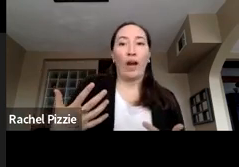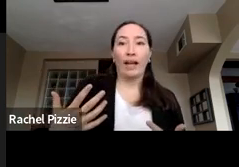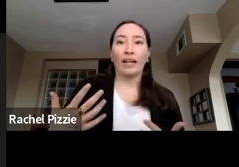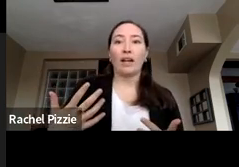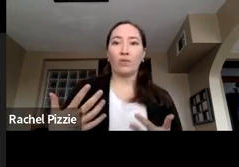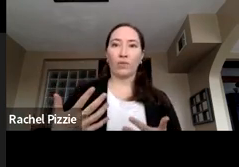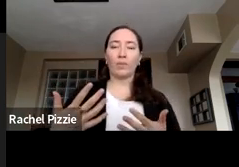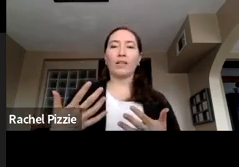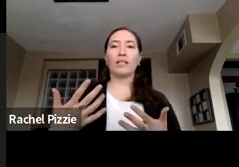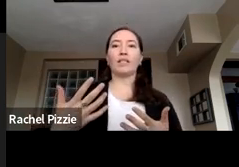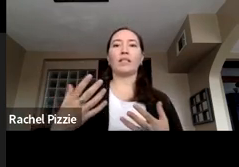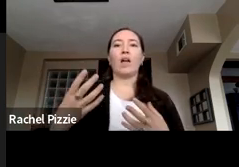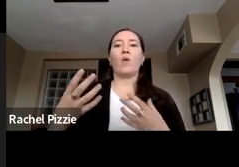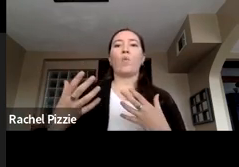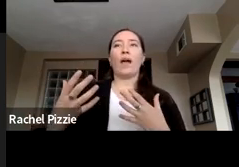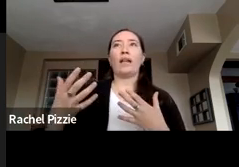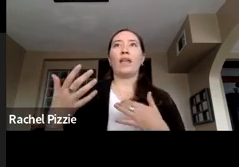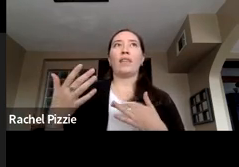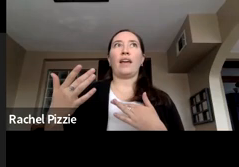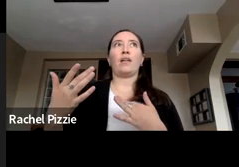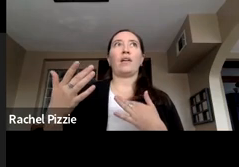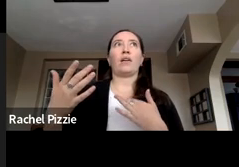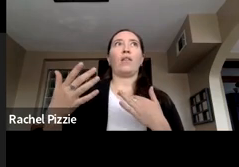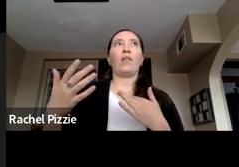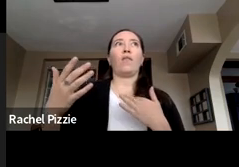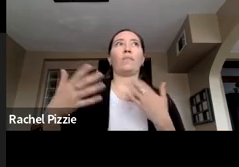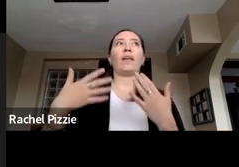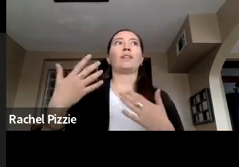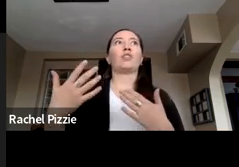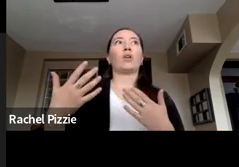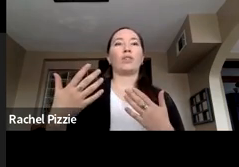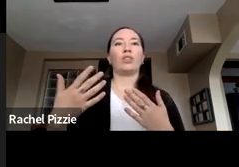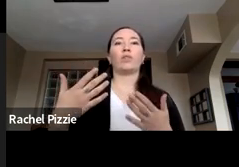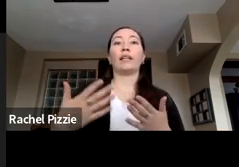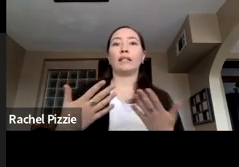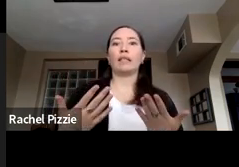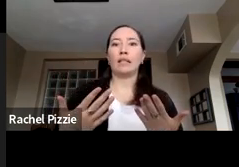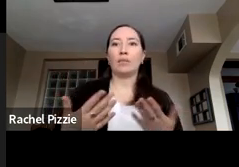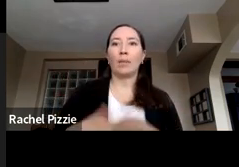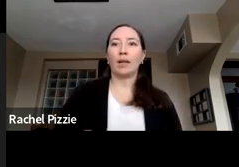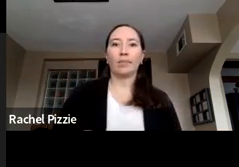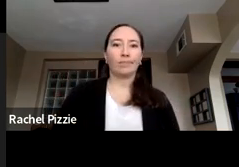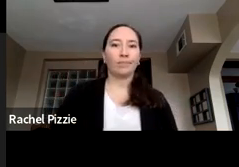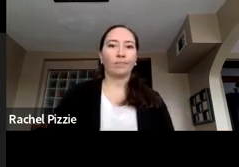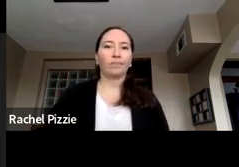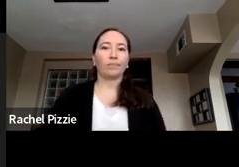natural variety of responses when they are answering questions related to the same